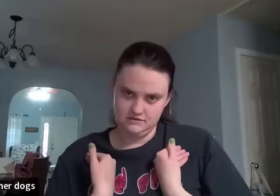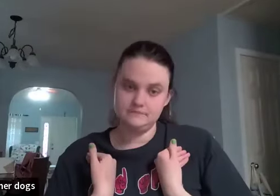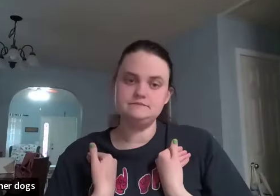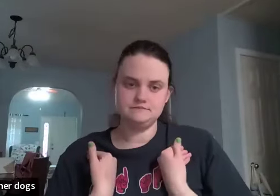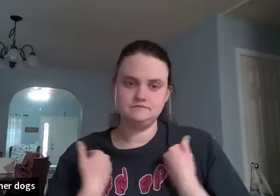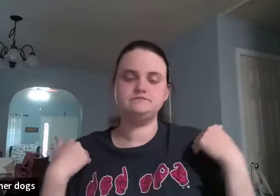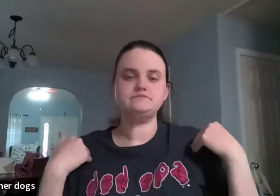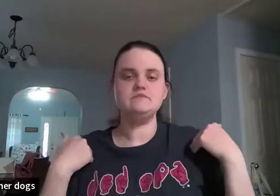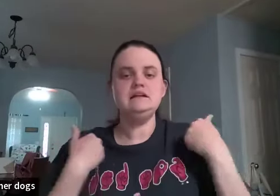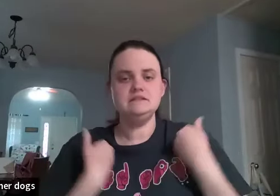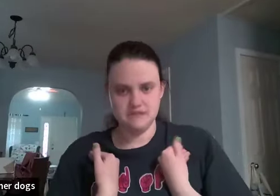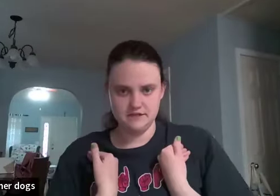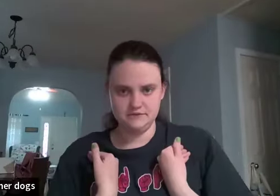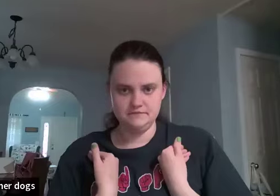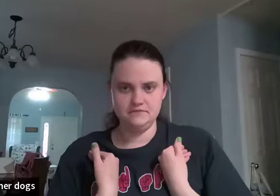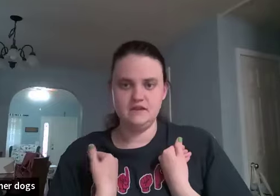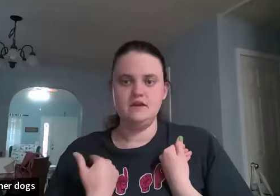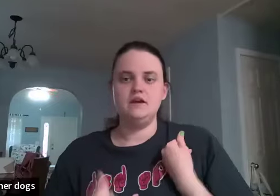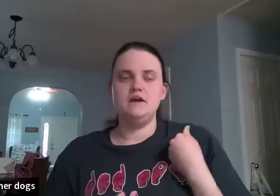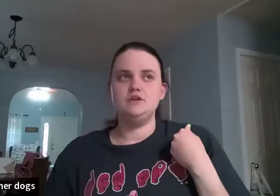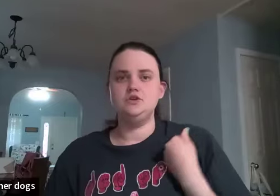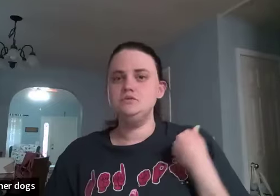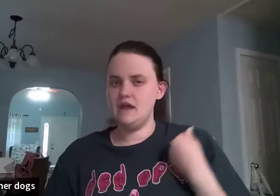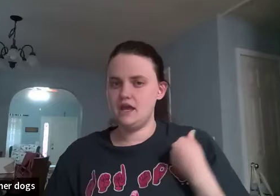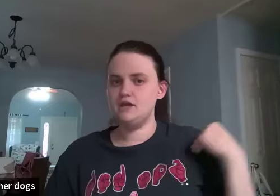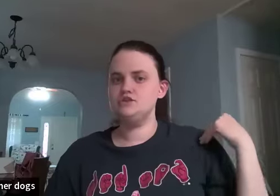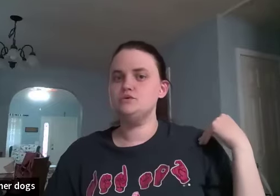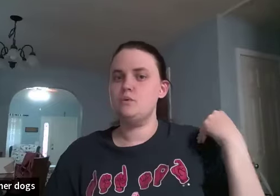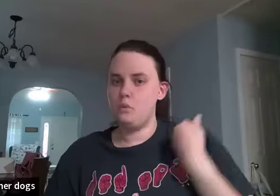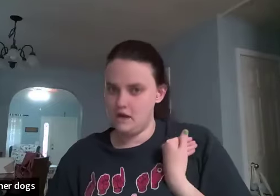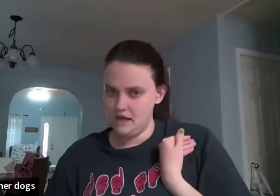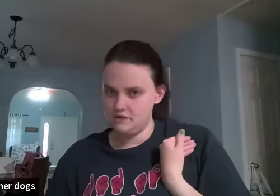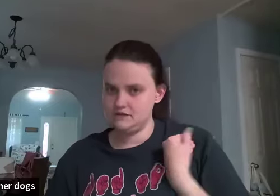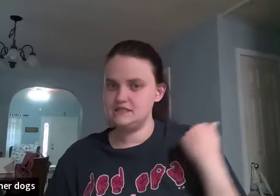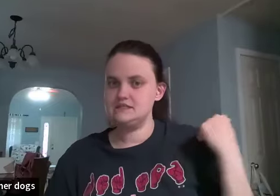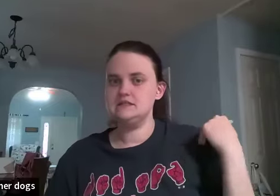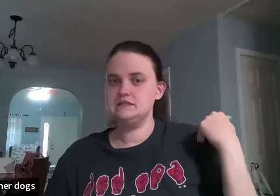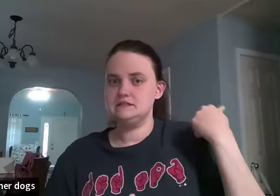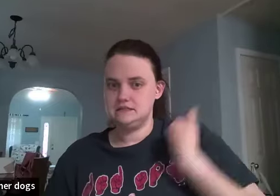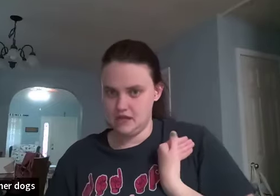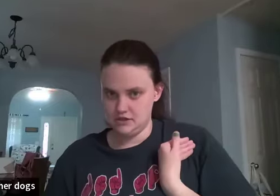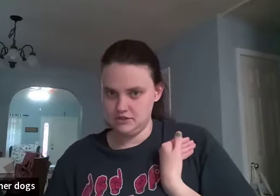tired. Tired. You can do one hand with this,